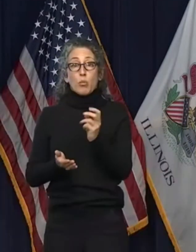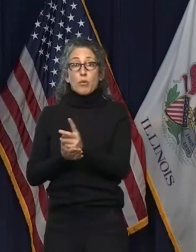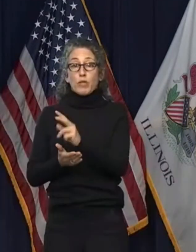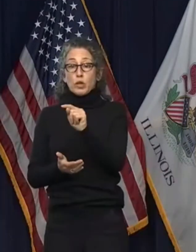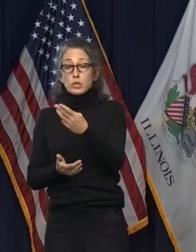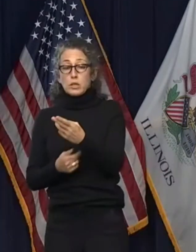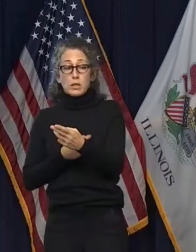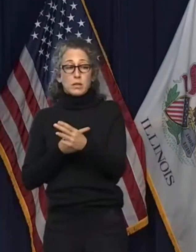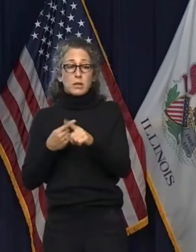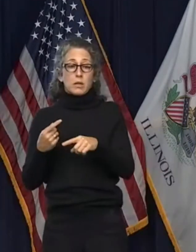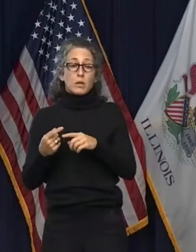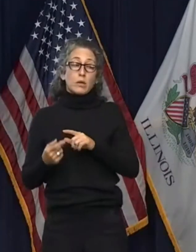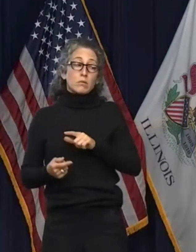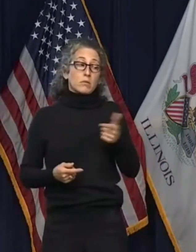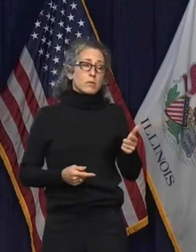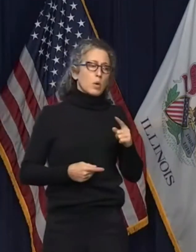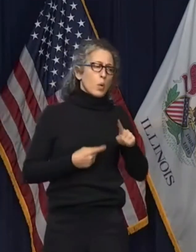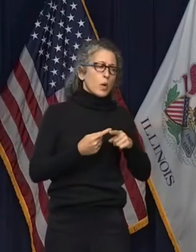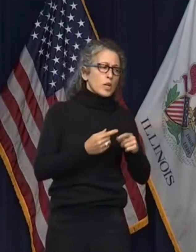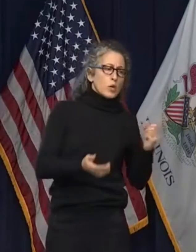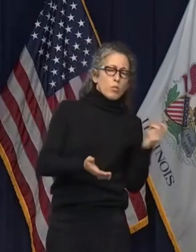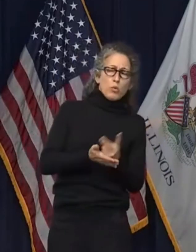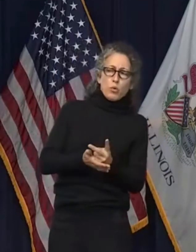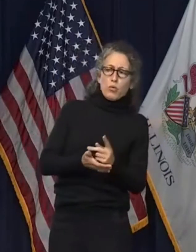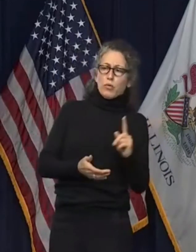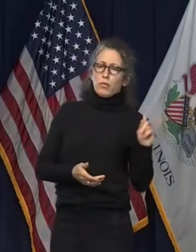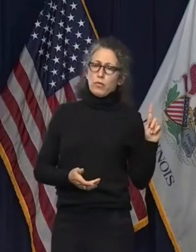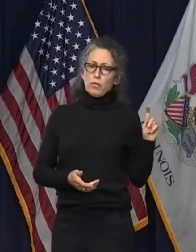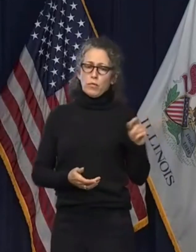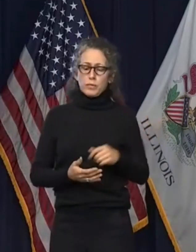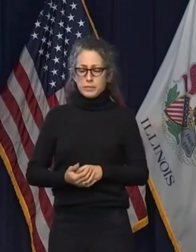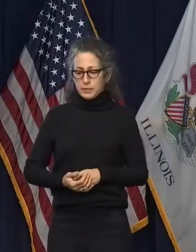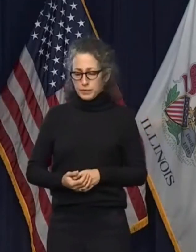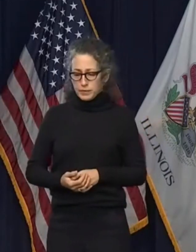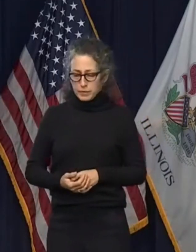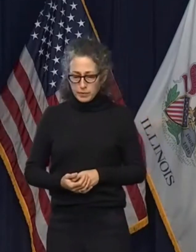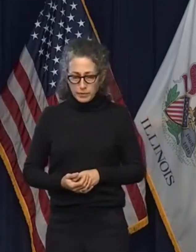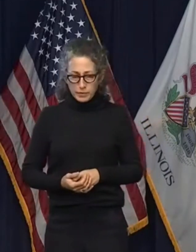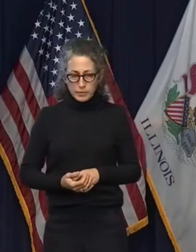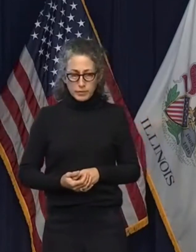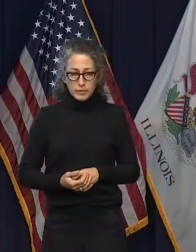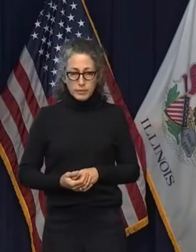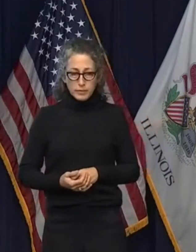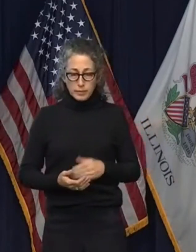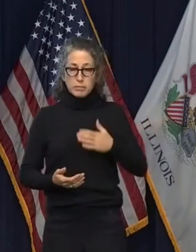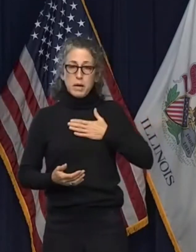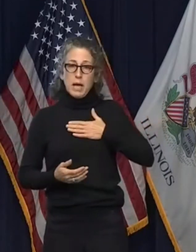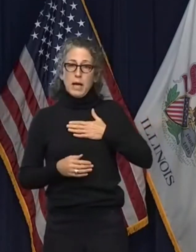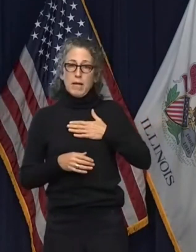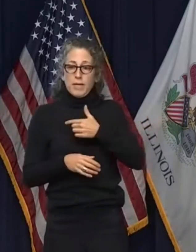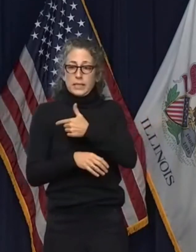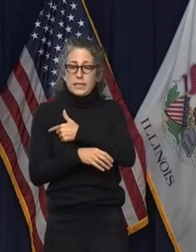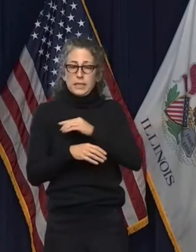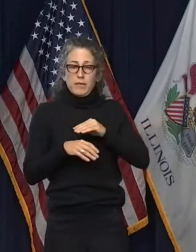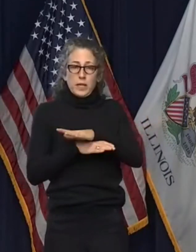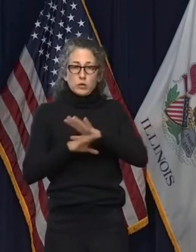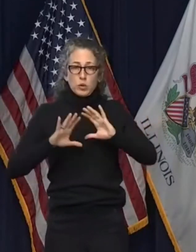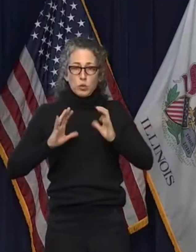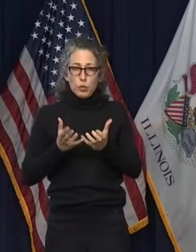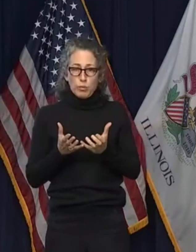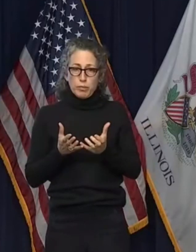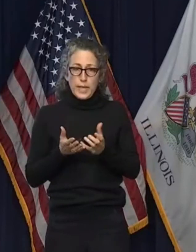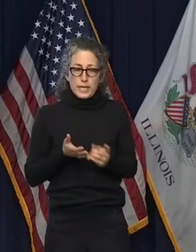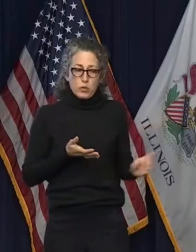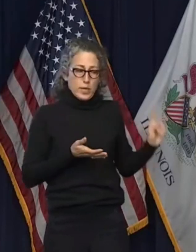off on the vaccine? Right. So I met with my team, the vaccine advisory group, last week. I